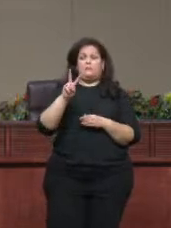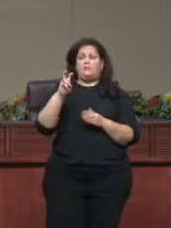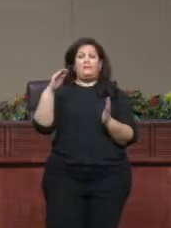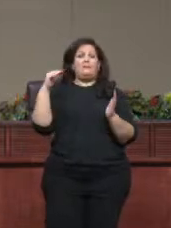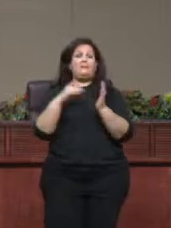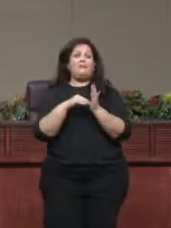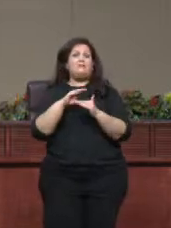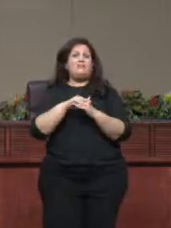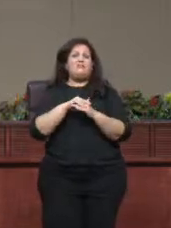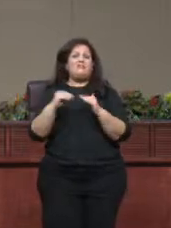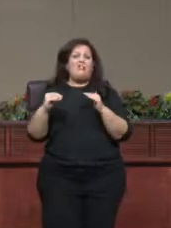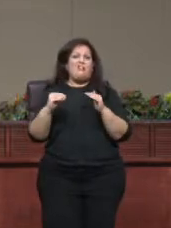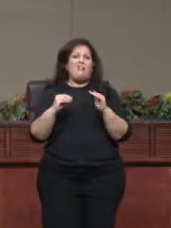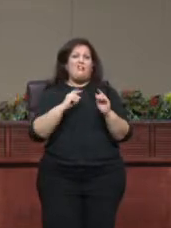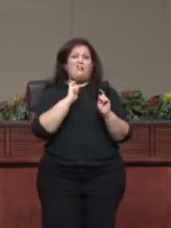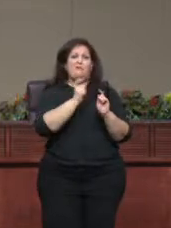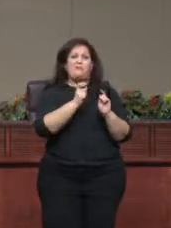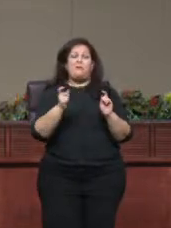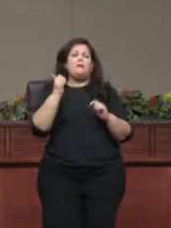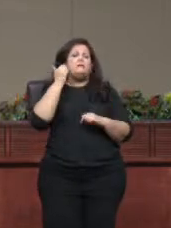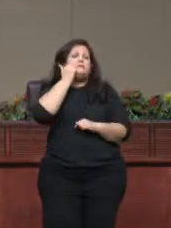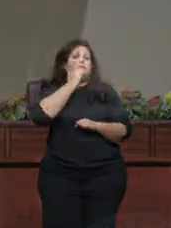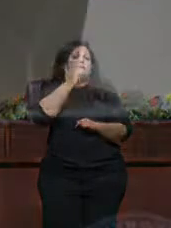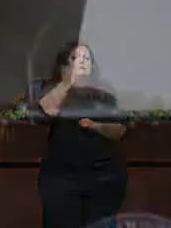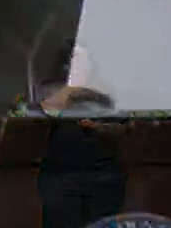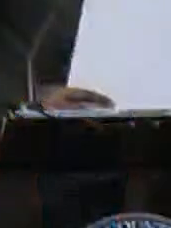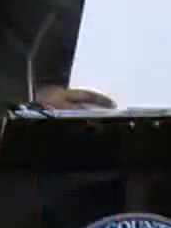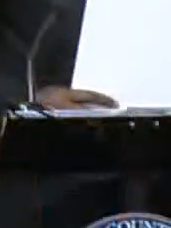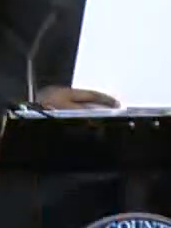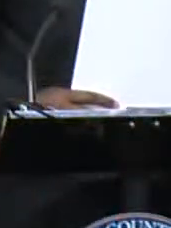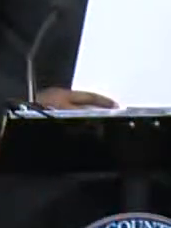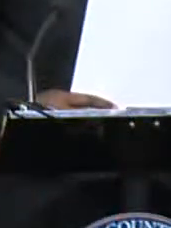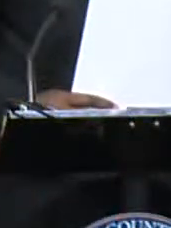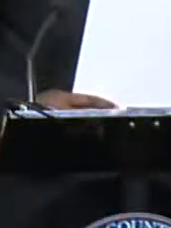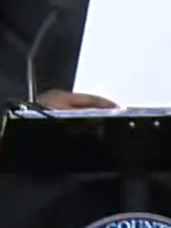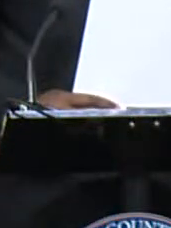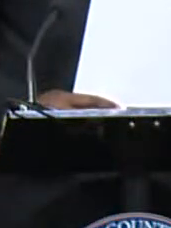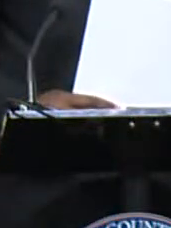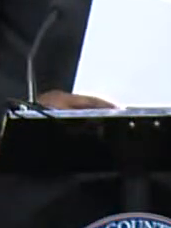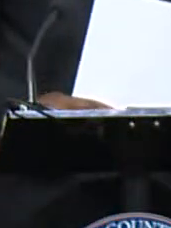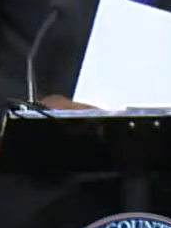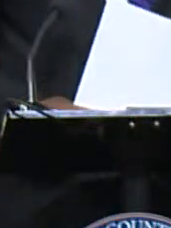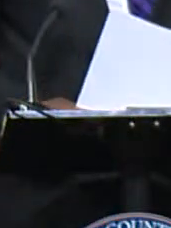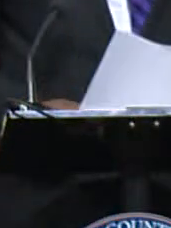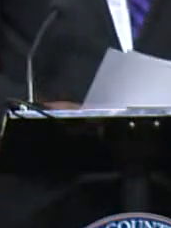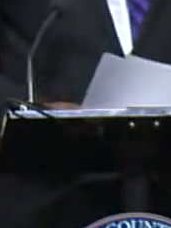$200,000 each day to assist cash-strapped tenants.